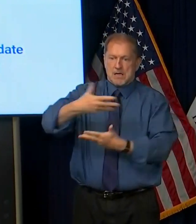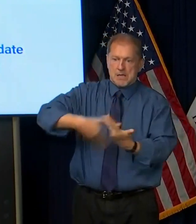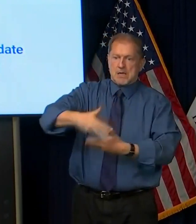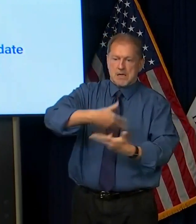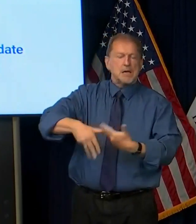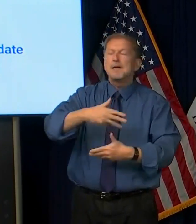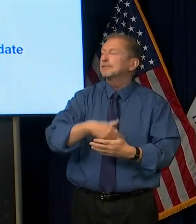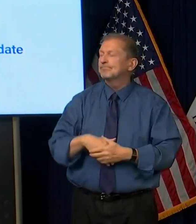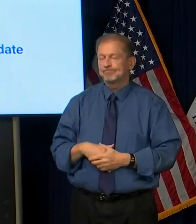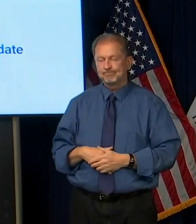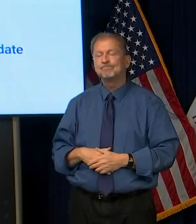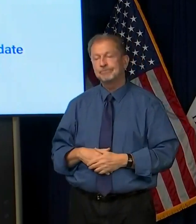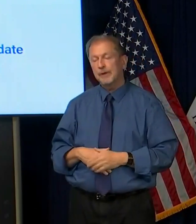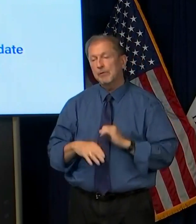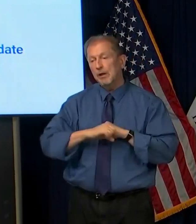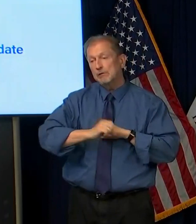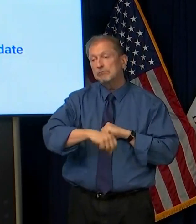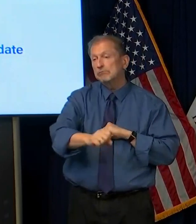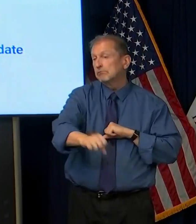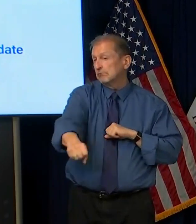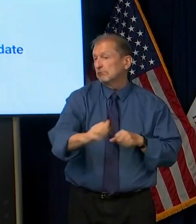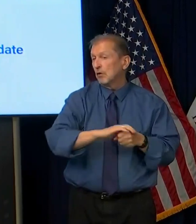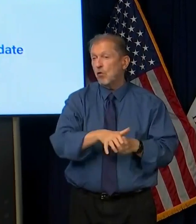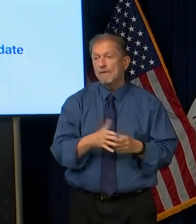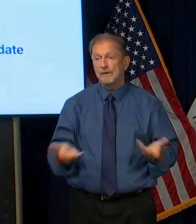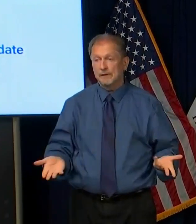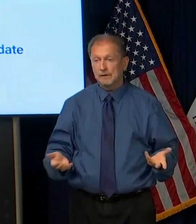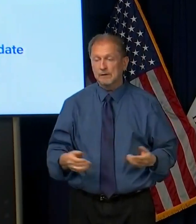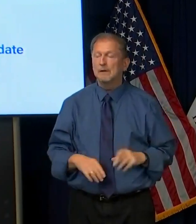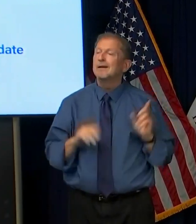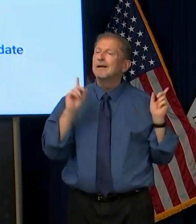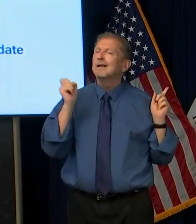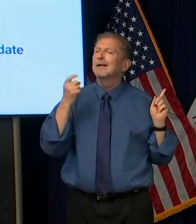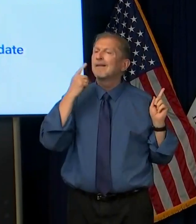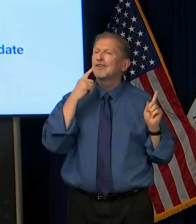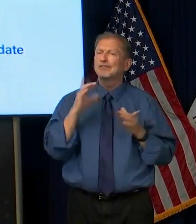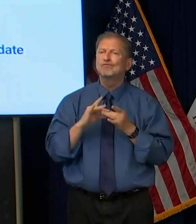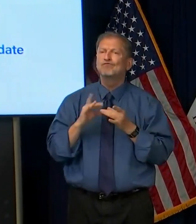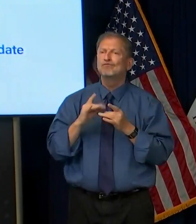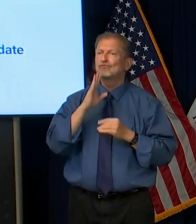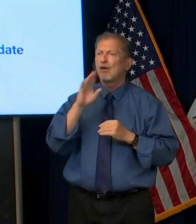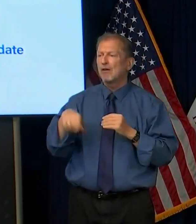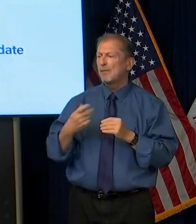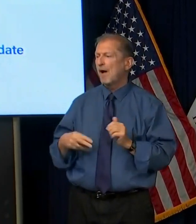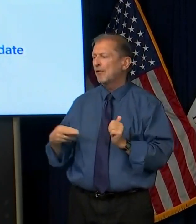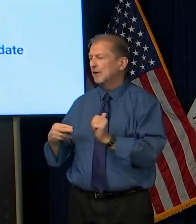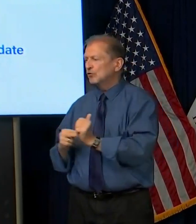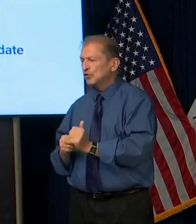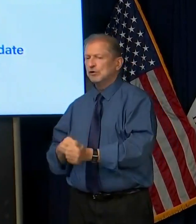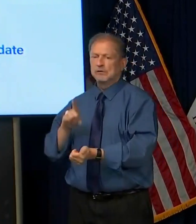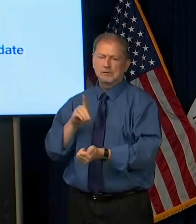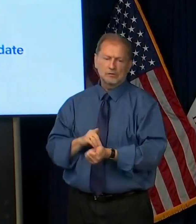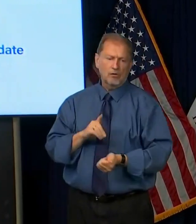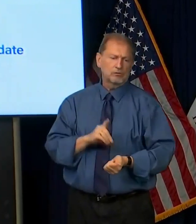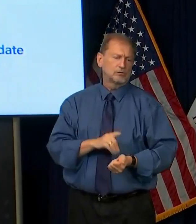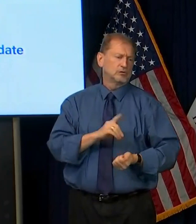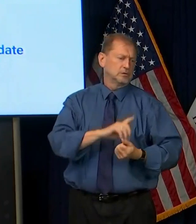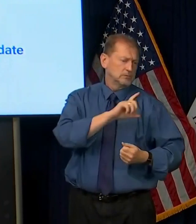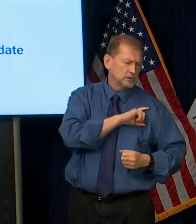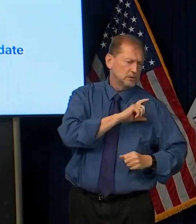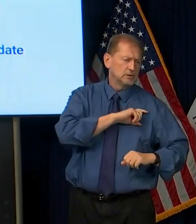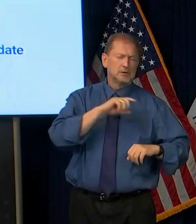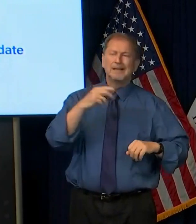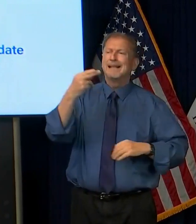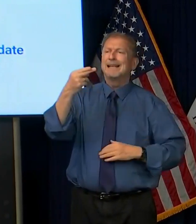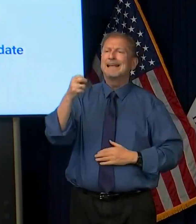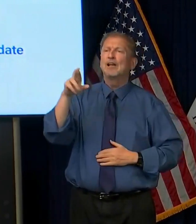Please, Governor Pritzker talked about the heroes on the front line. We all have the chance to be a hero.